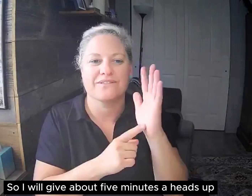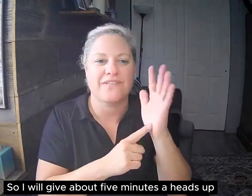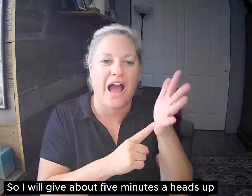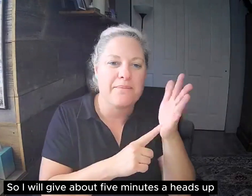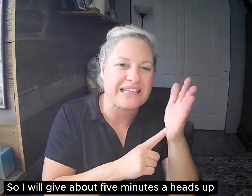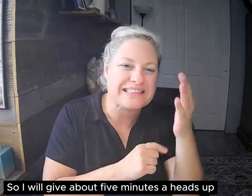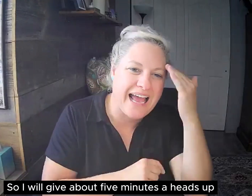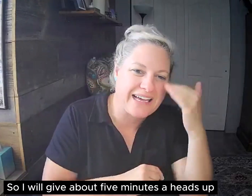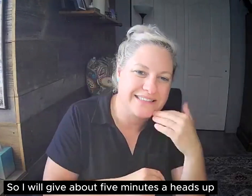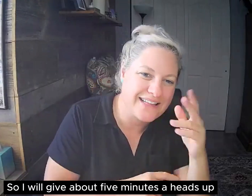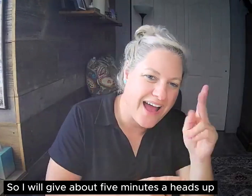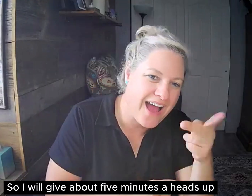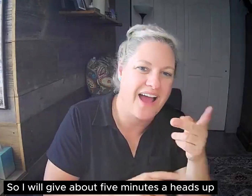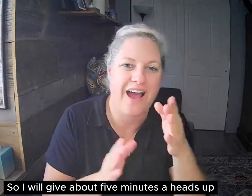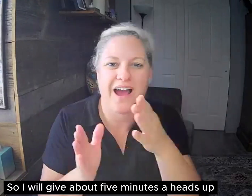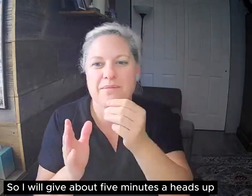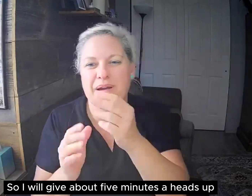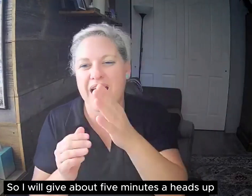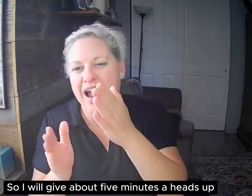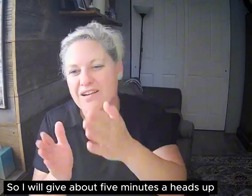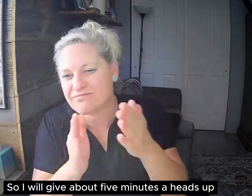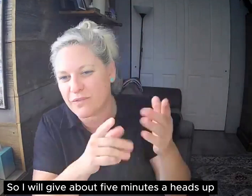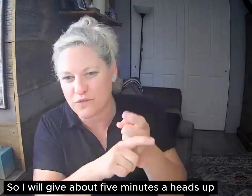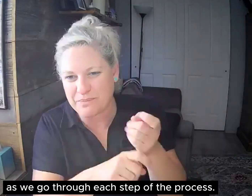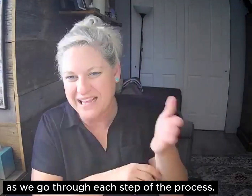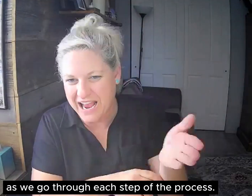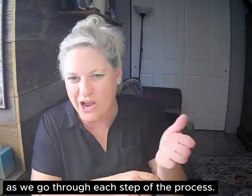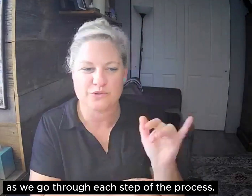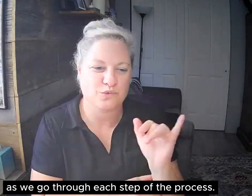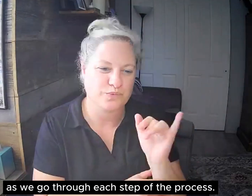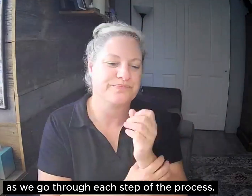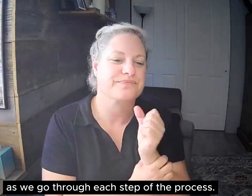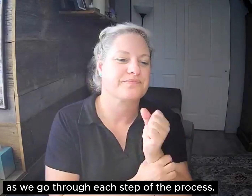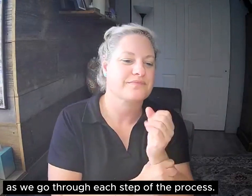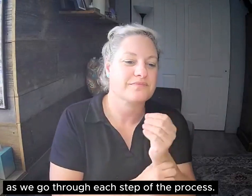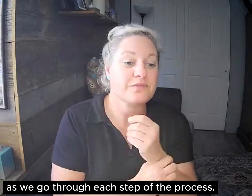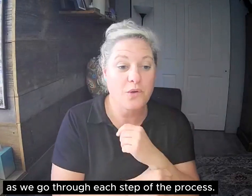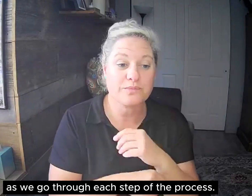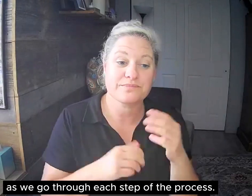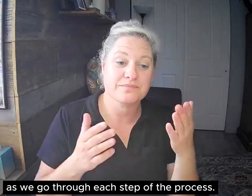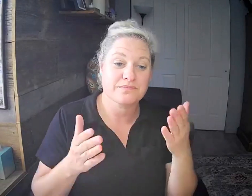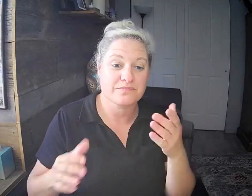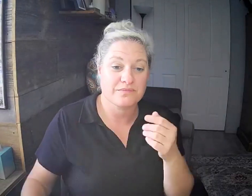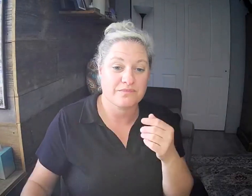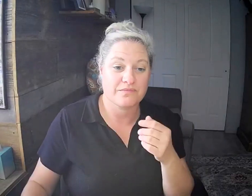So I will give about 5 minutes a heads up as we go through each step of the process.